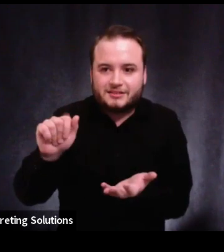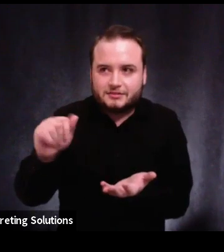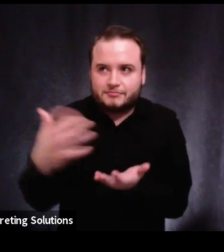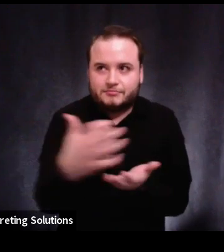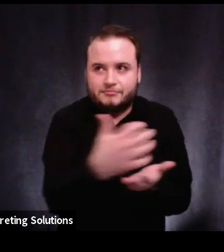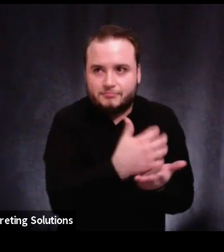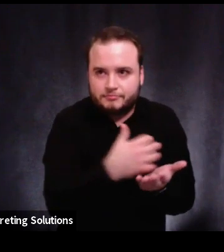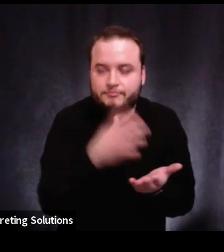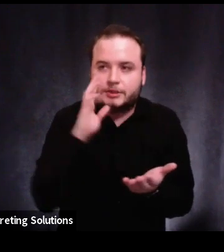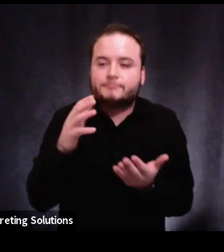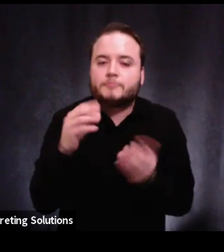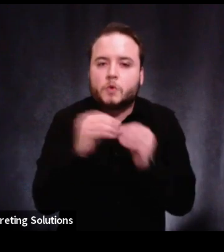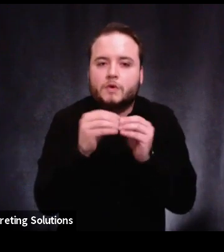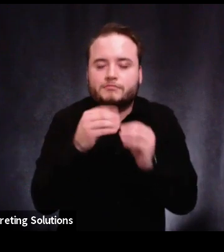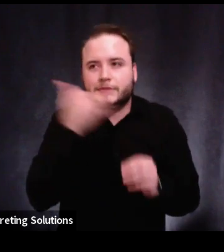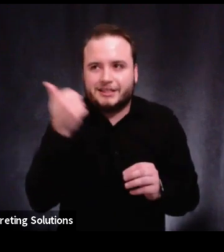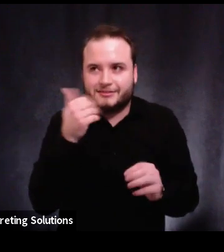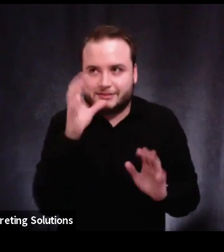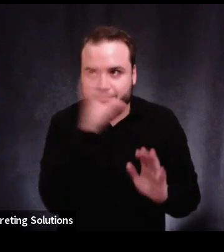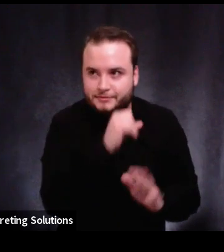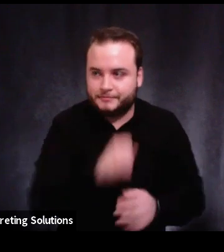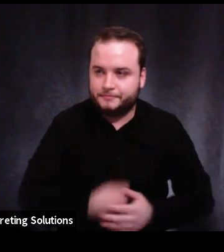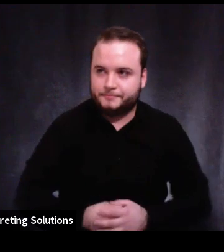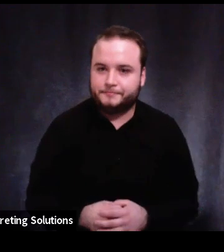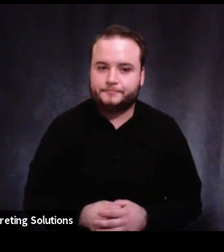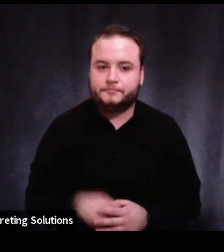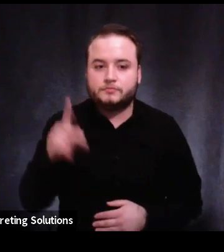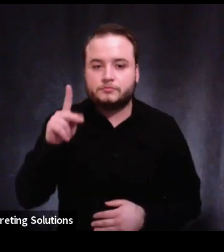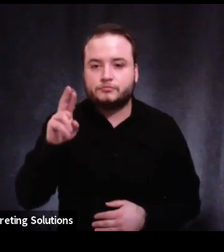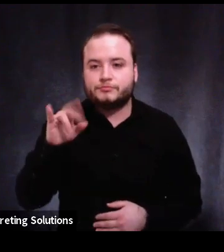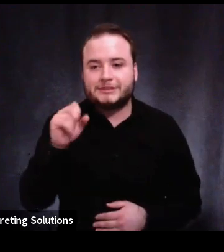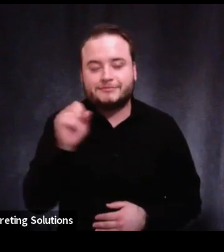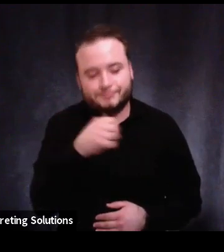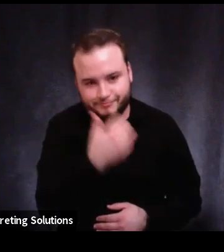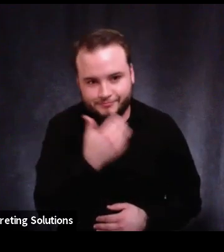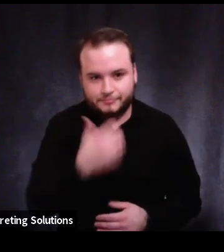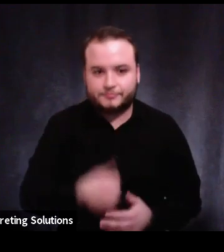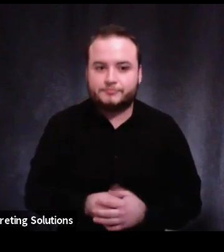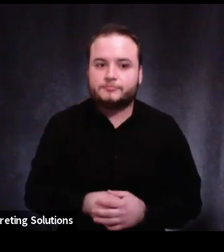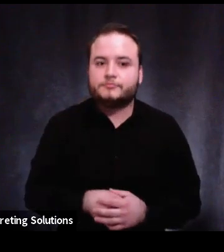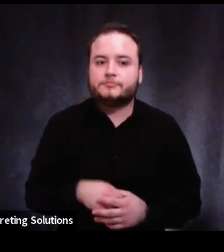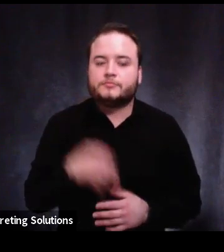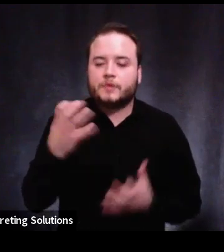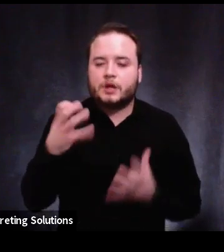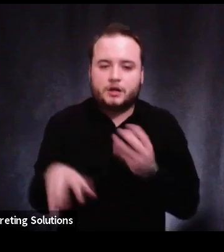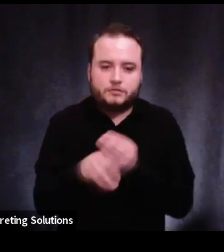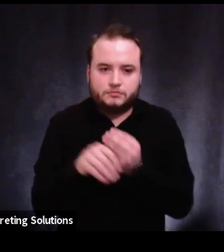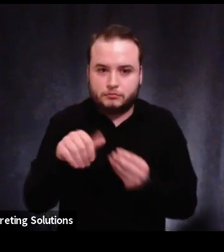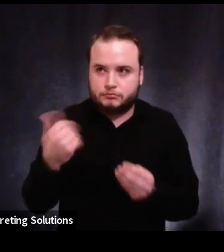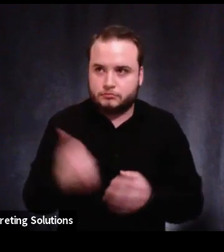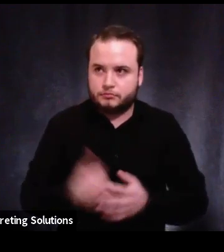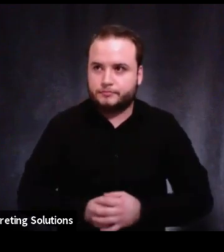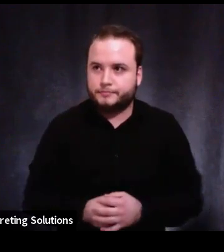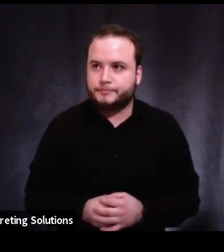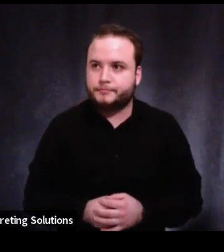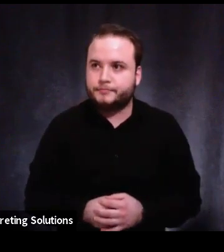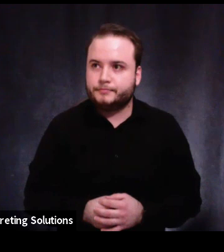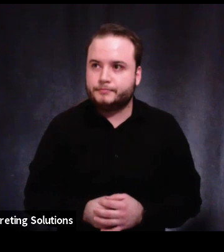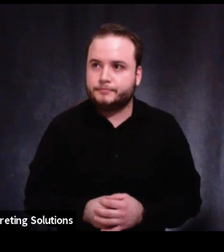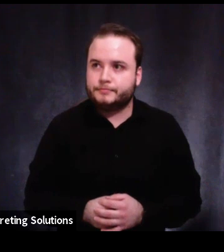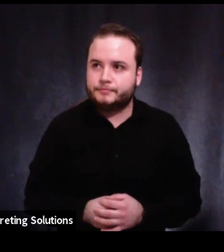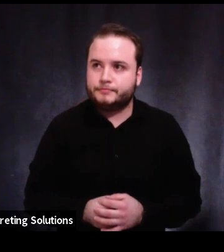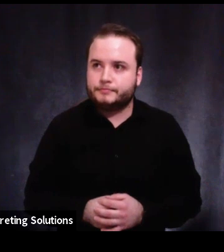One thing that I wanted to add is just that I think we've been focusing, as I said, we've been prioritizing our